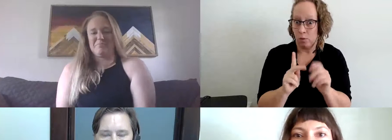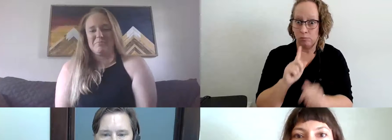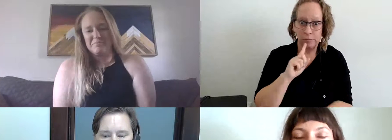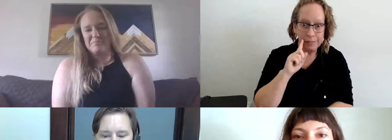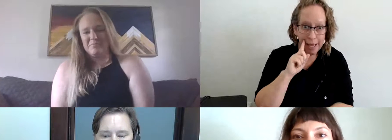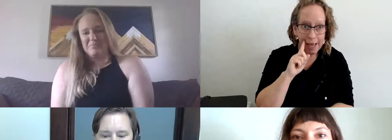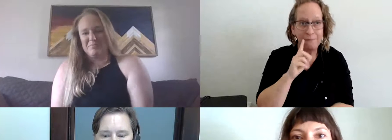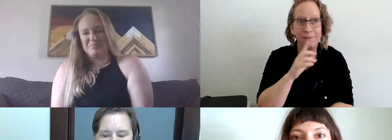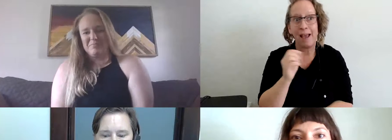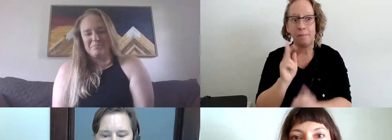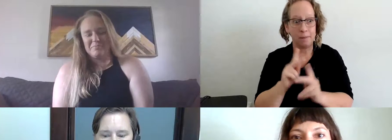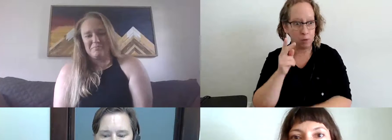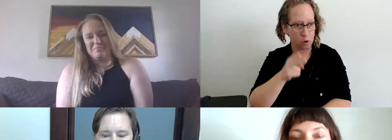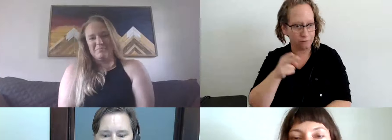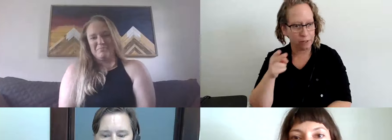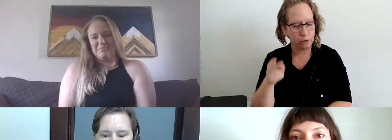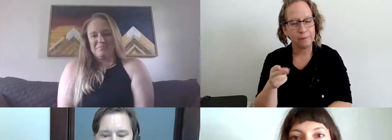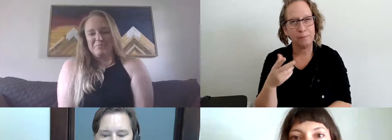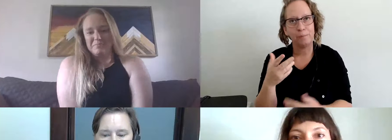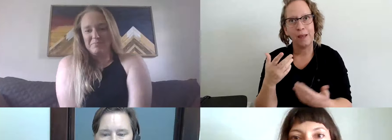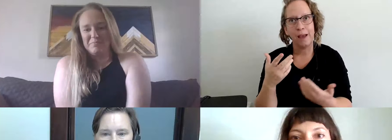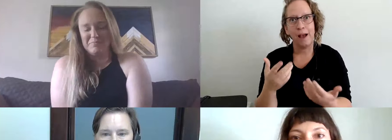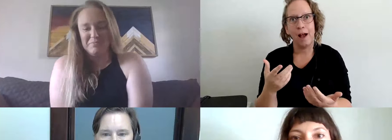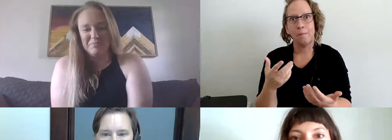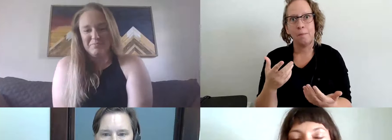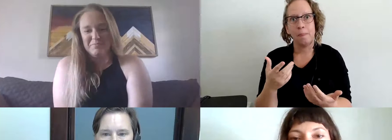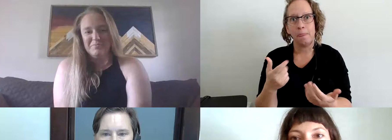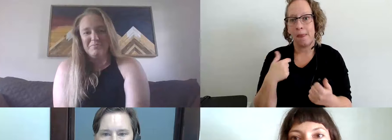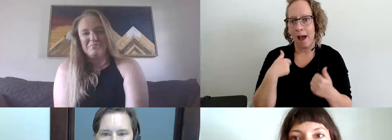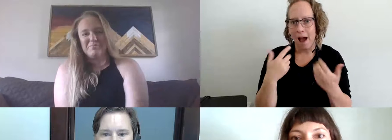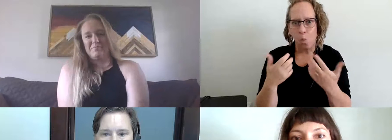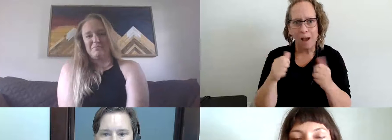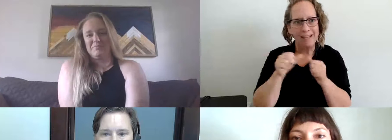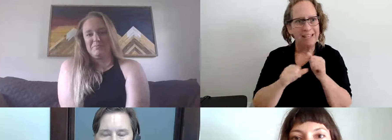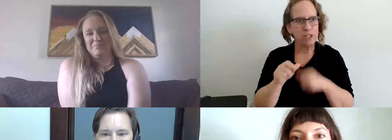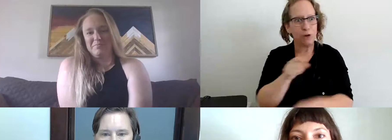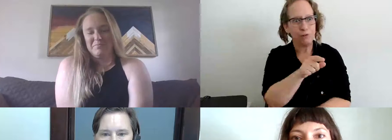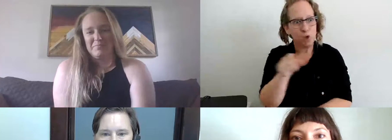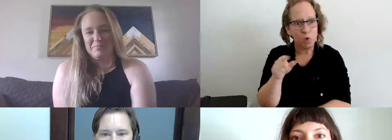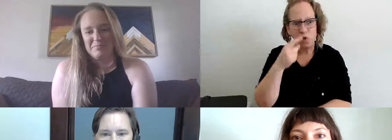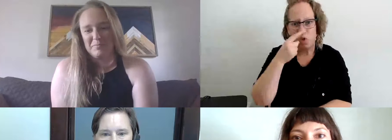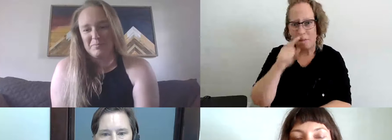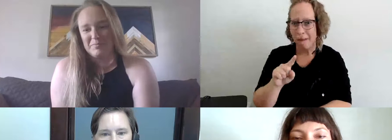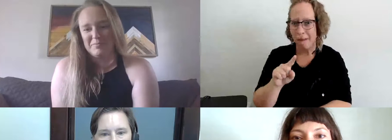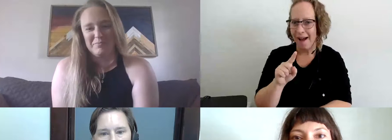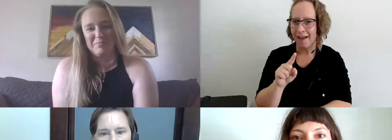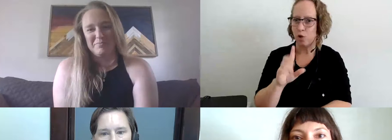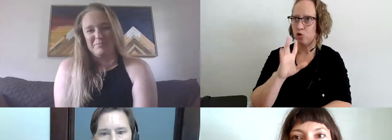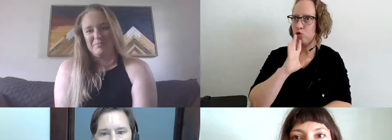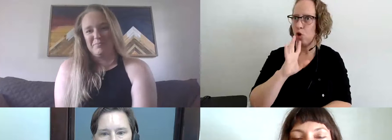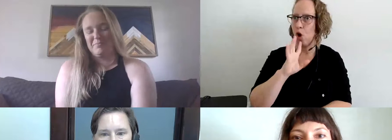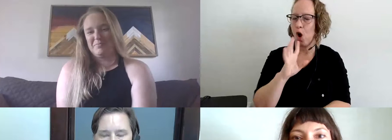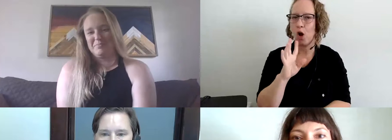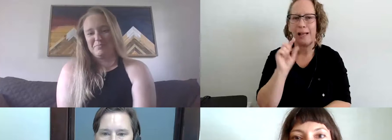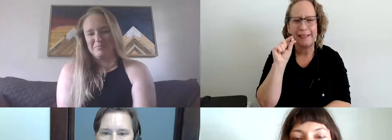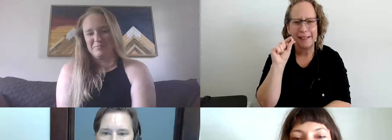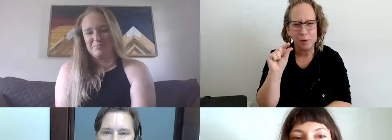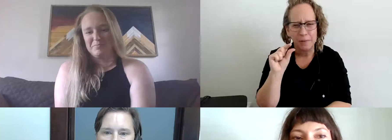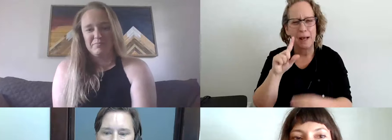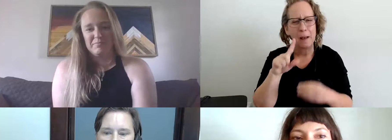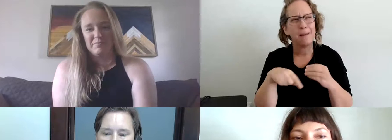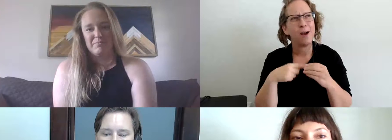and people who are hard of hearing. And I would like each of you, if you wouldn't mind, just to talk a very little bit in